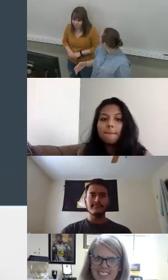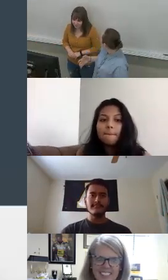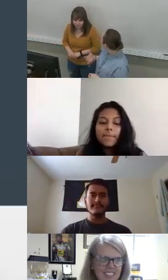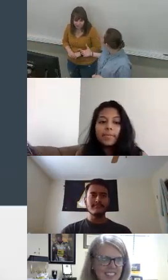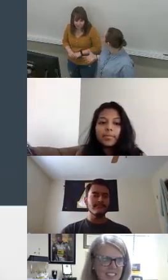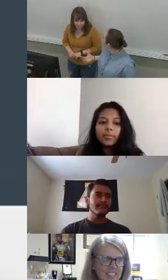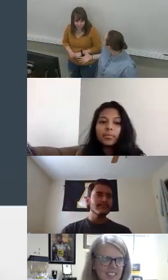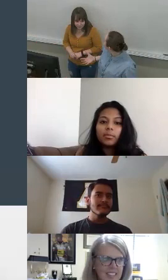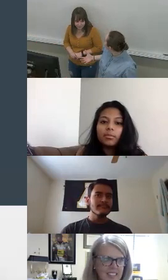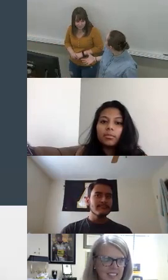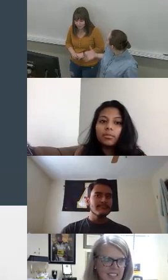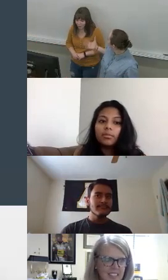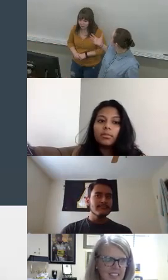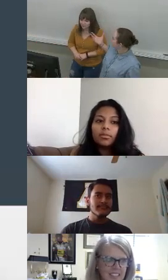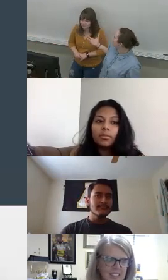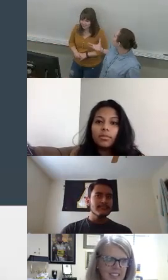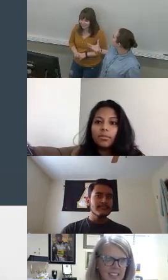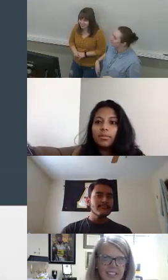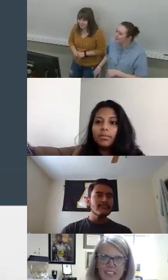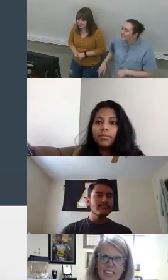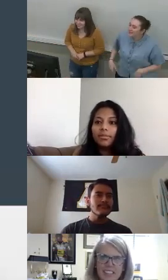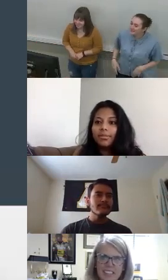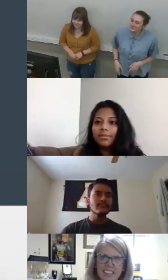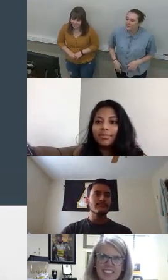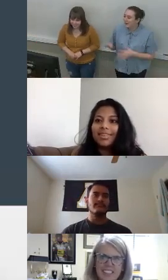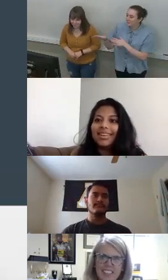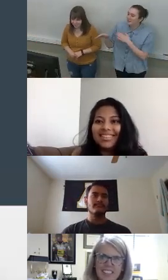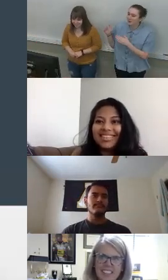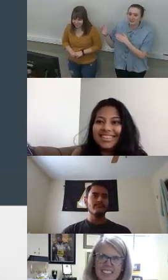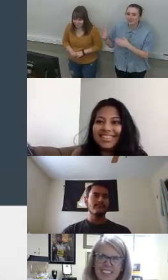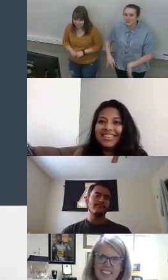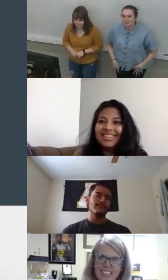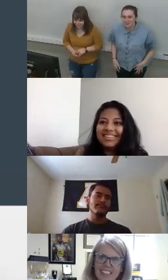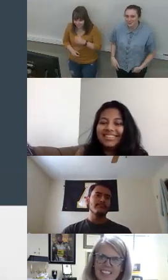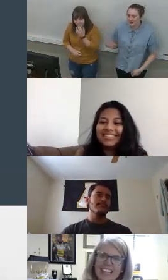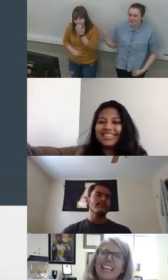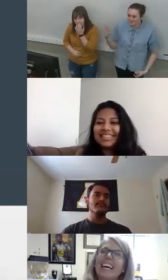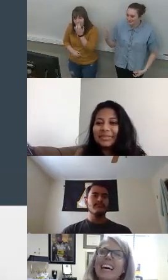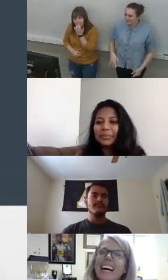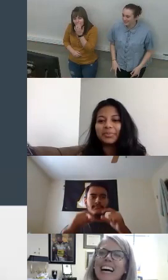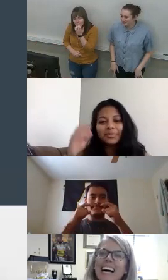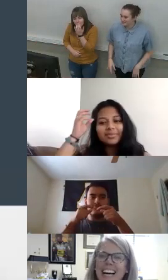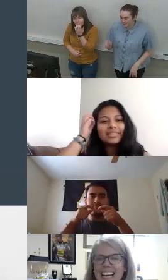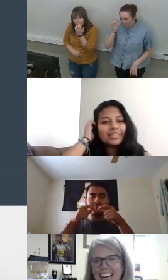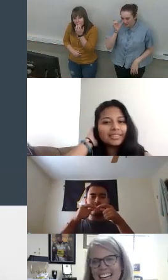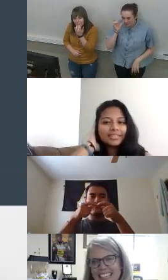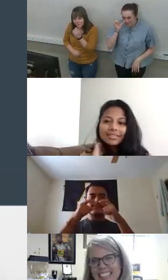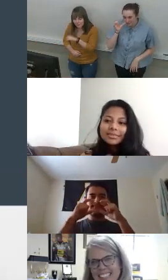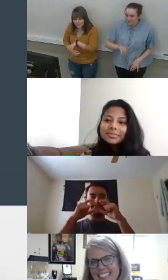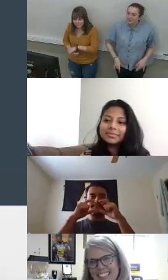I'm also really glad that we've been in contact with each other because this is not 6 feet. We have been in contact with each other, so this is